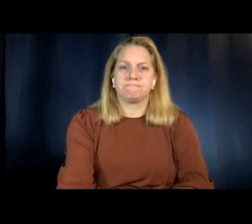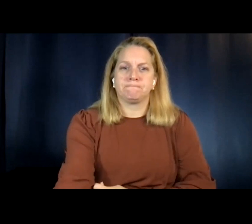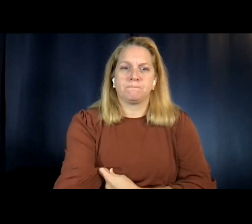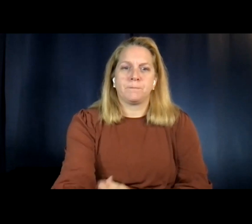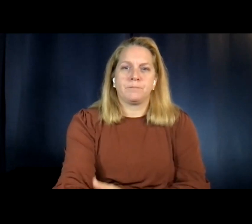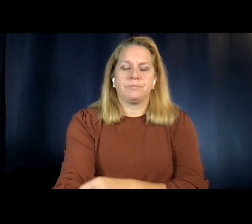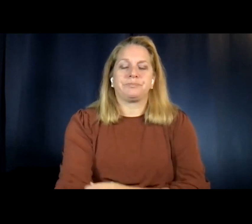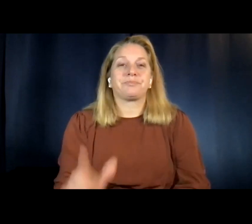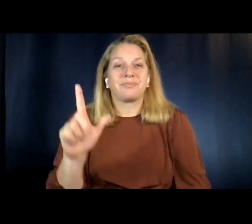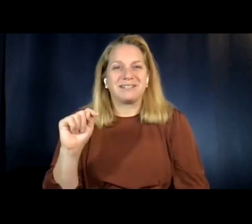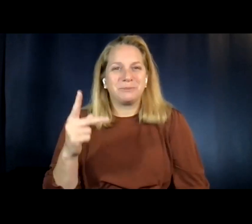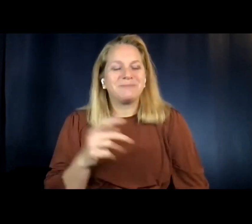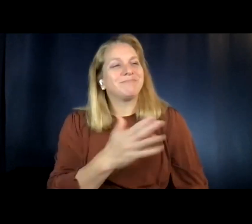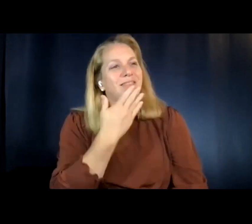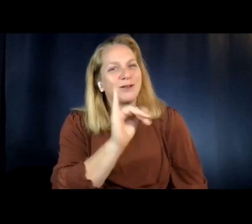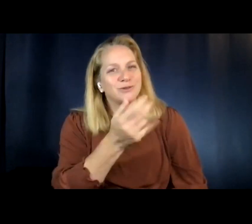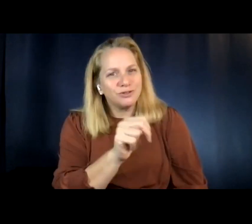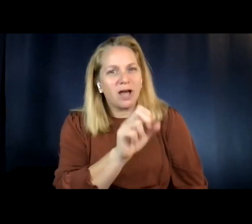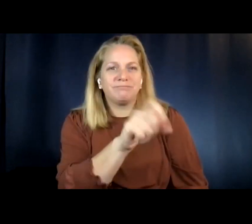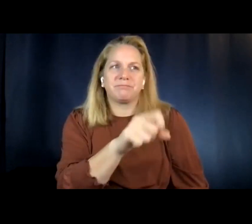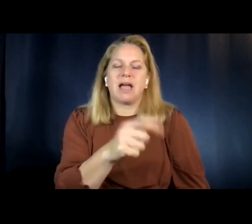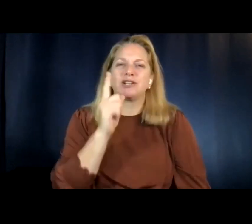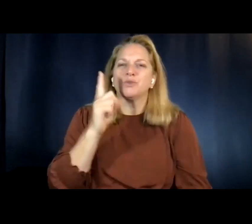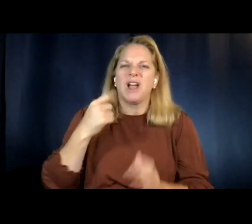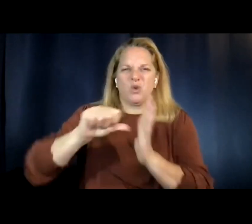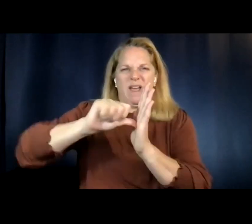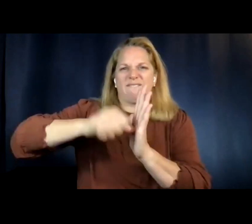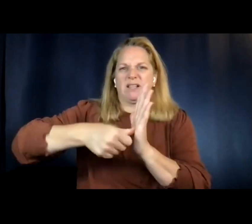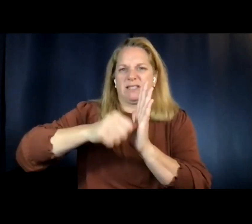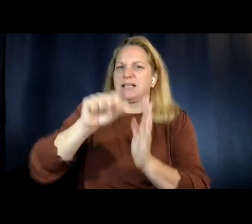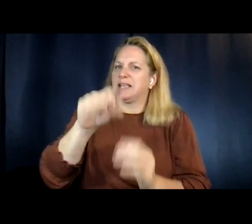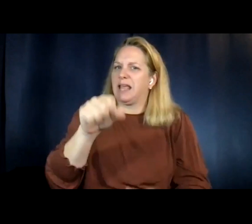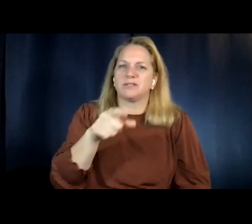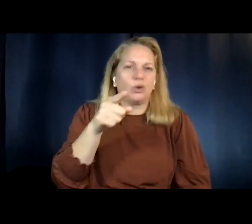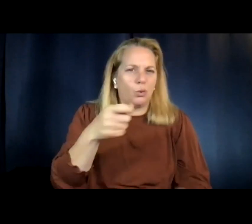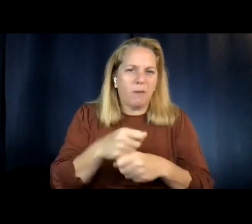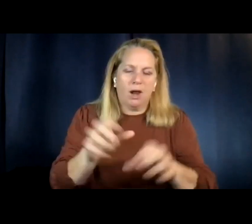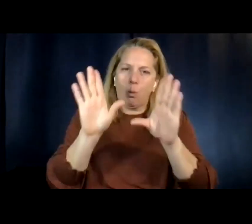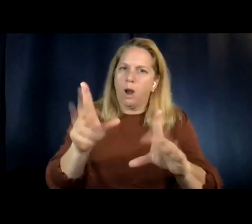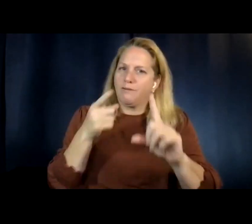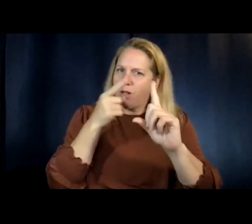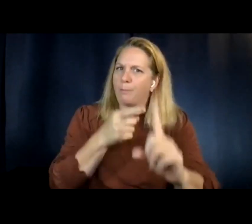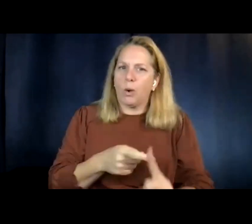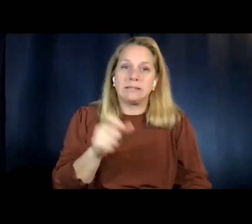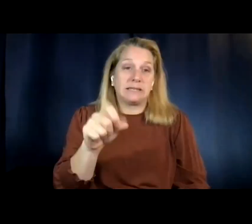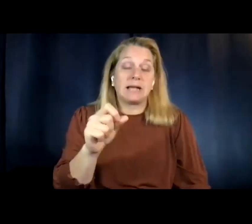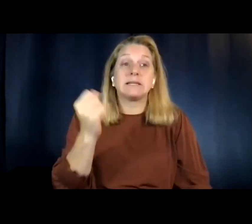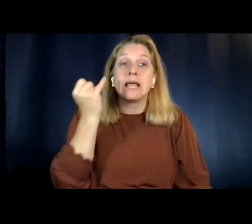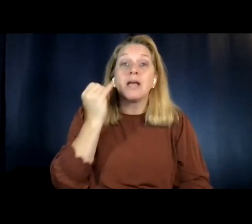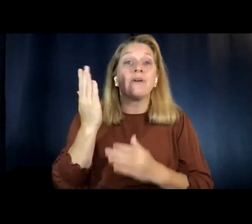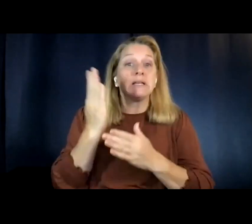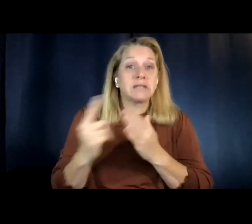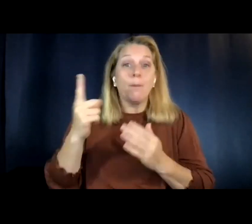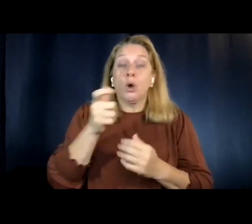Thank you, John. Thank you, John. Yeah, I just want to emphasize, you made such great points that if you have somebody assessing